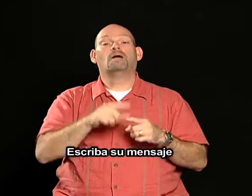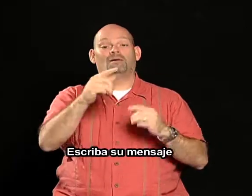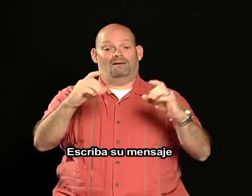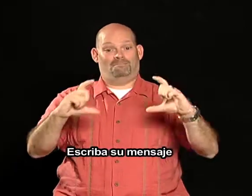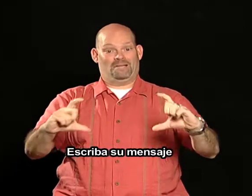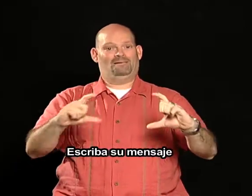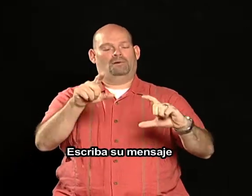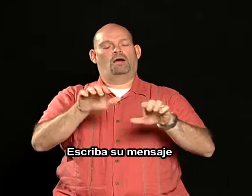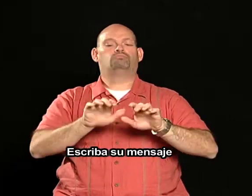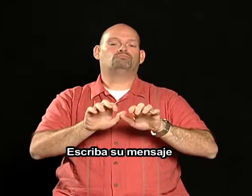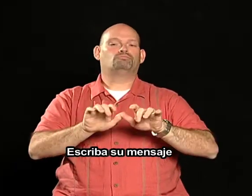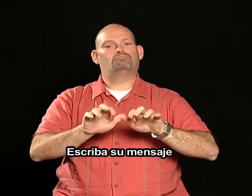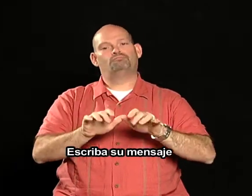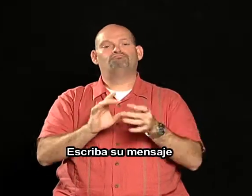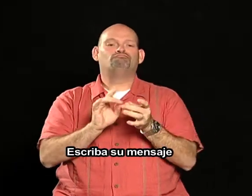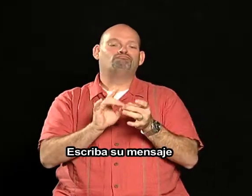Type your message.